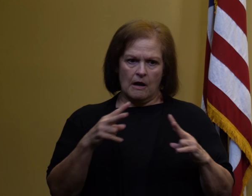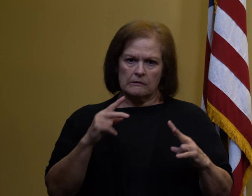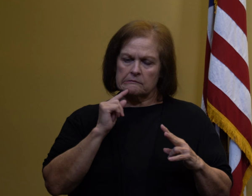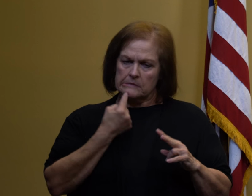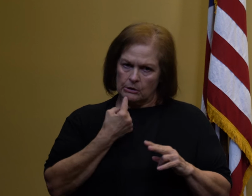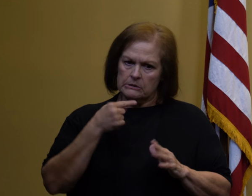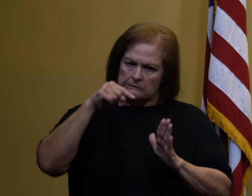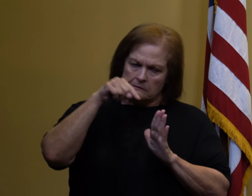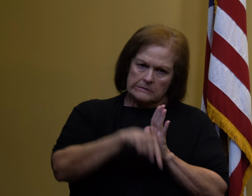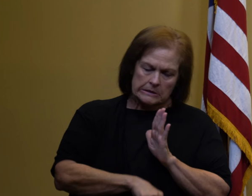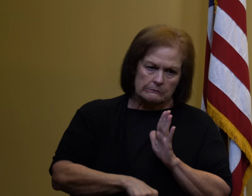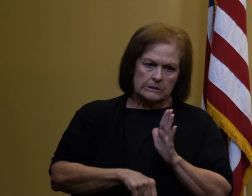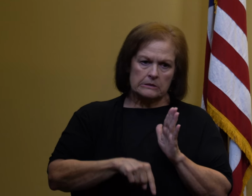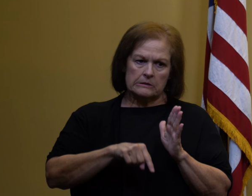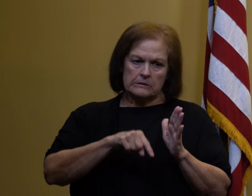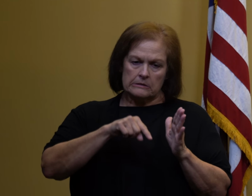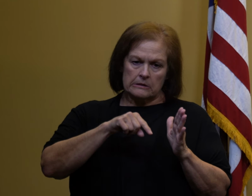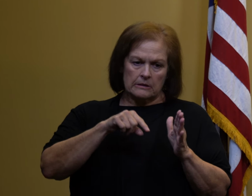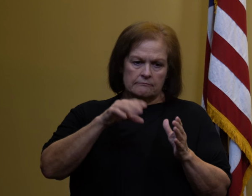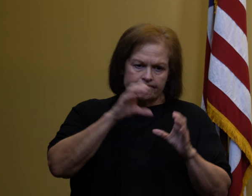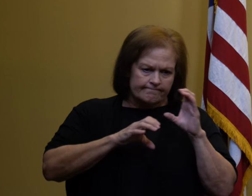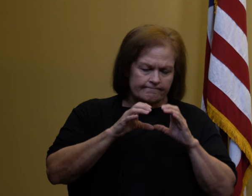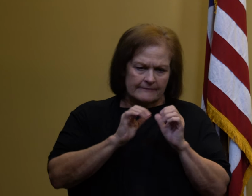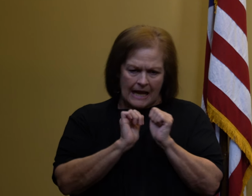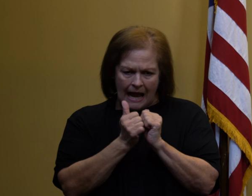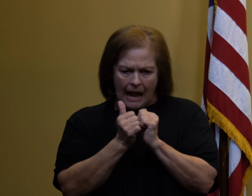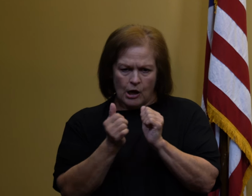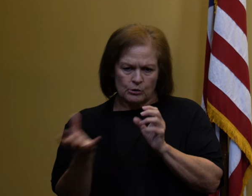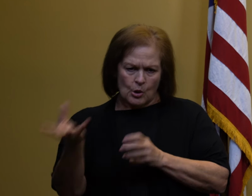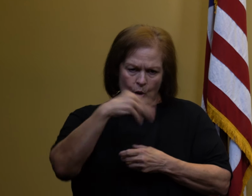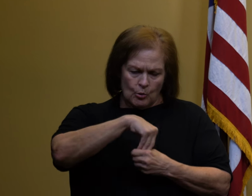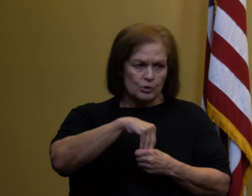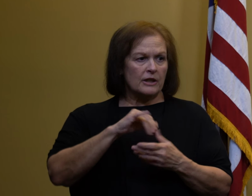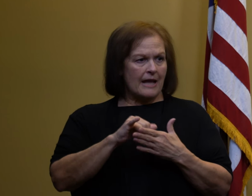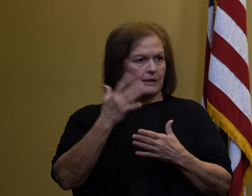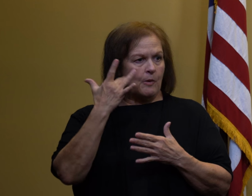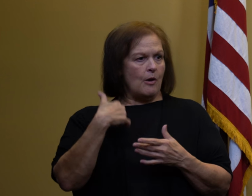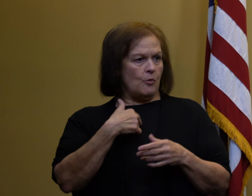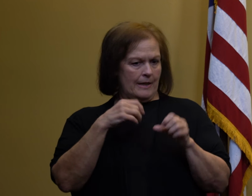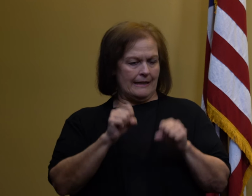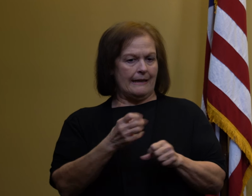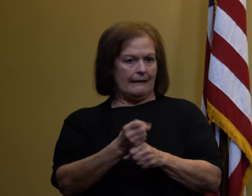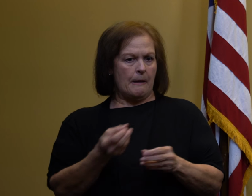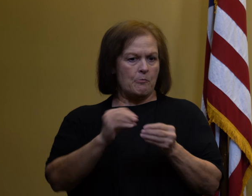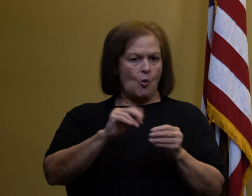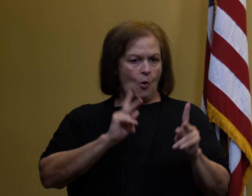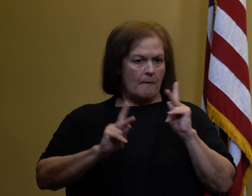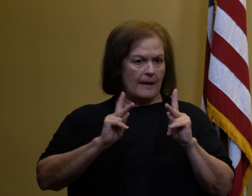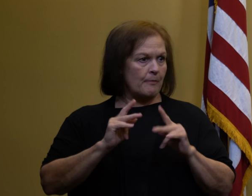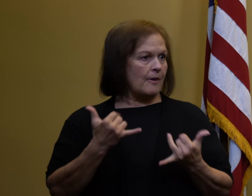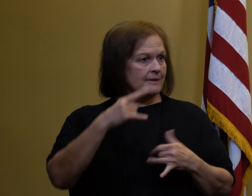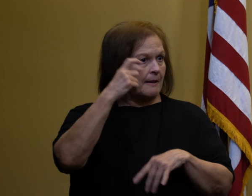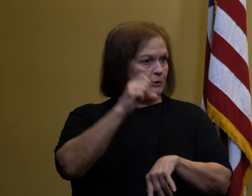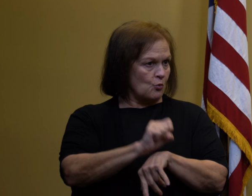deep intentionally, meaning deep expanding the scope of inclusion, and that's why we were able to employ more young people than ever